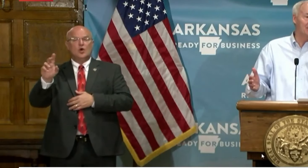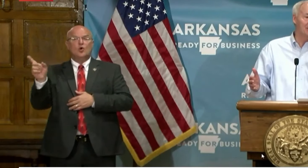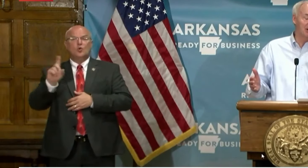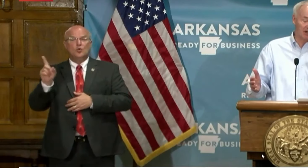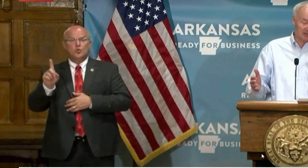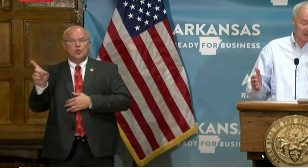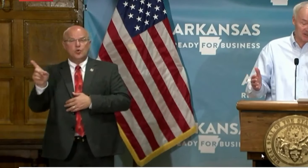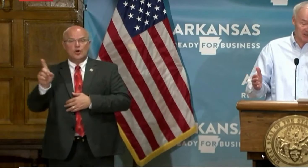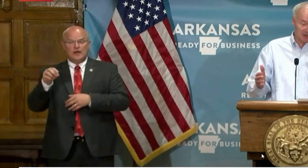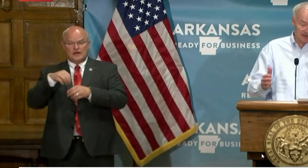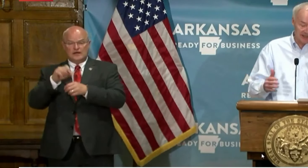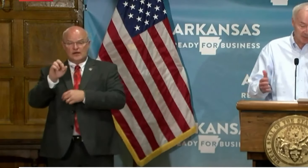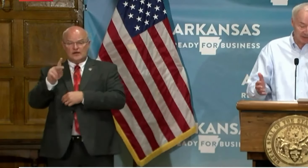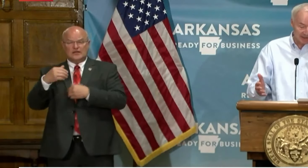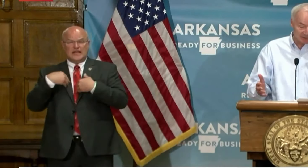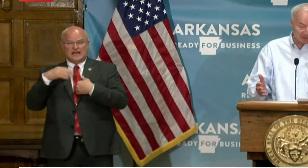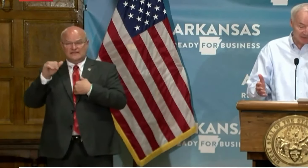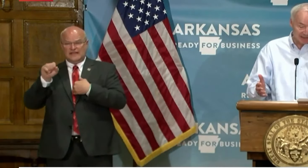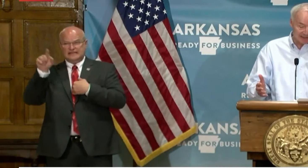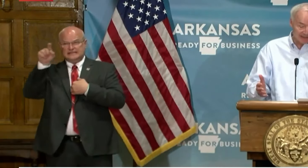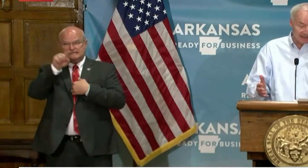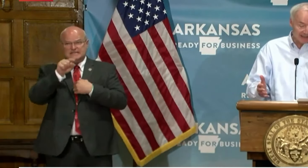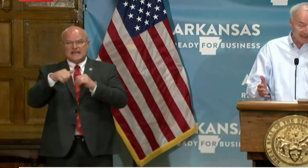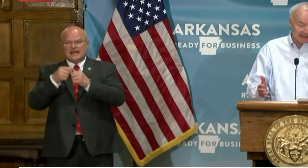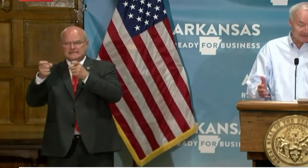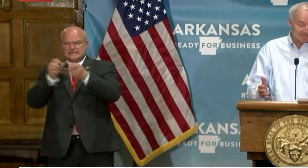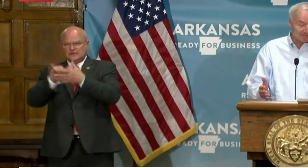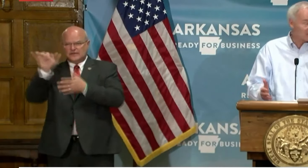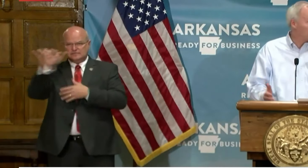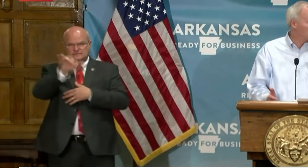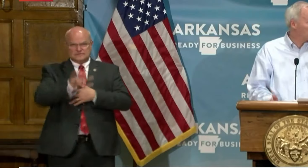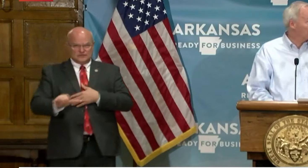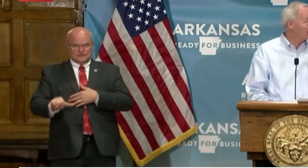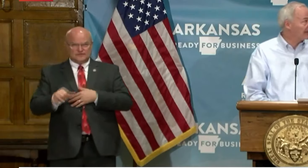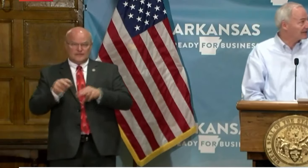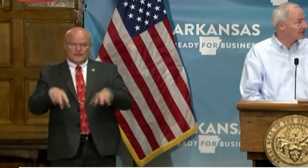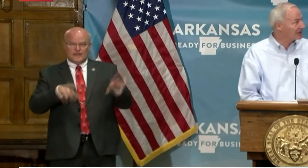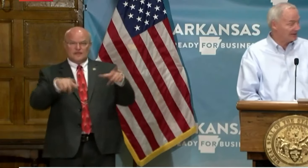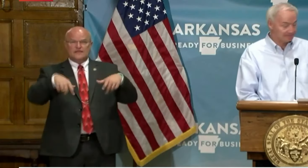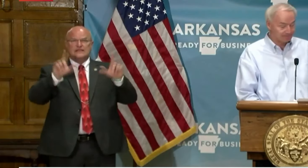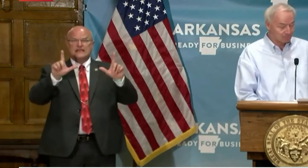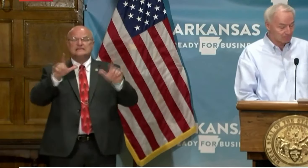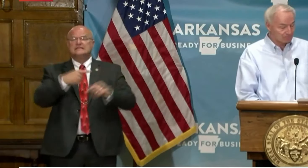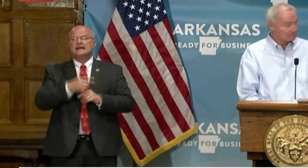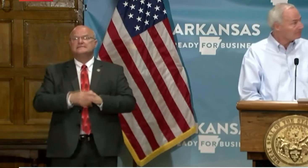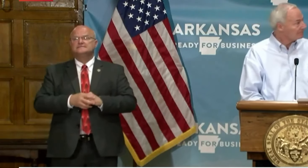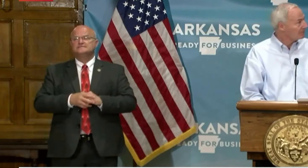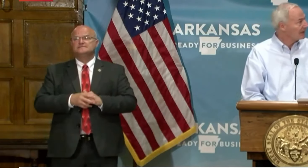have cases in Arkansas and how we deal with that. And if you look at the next